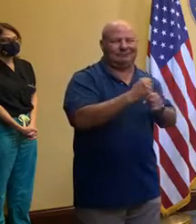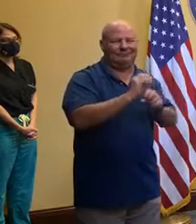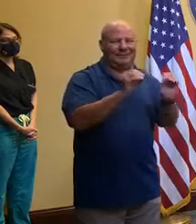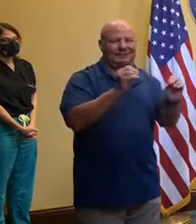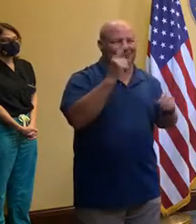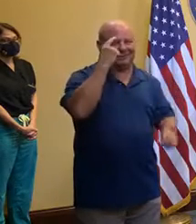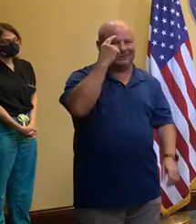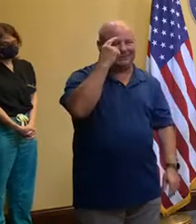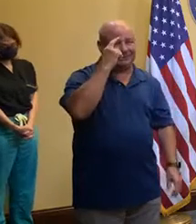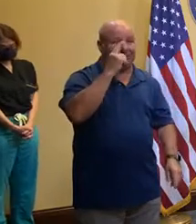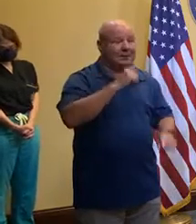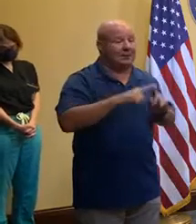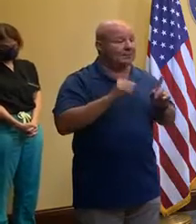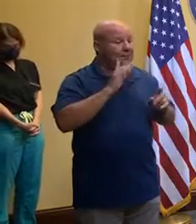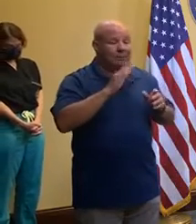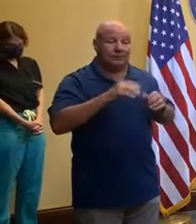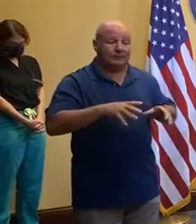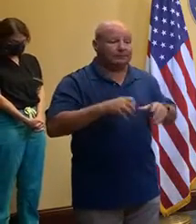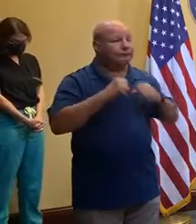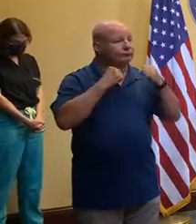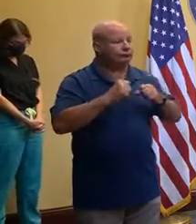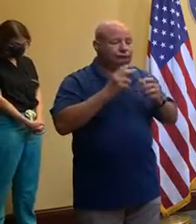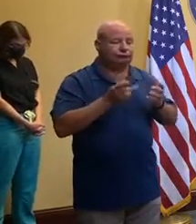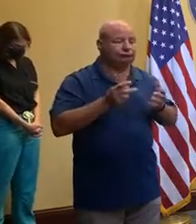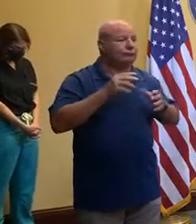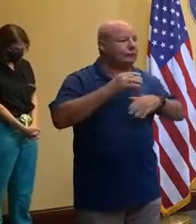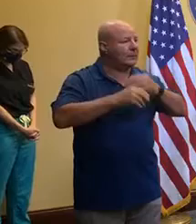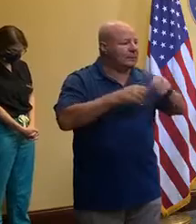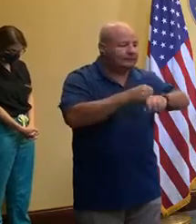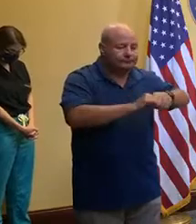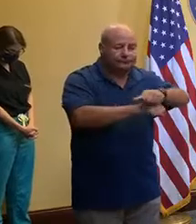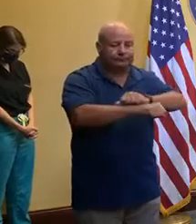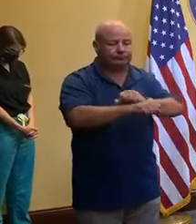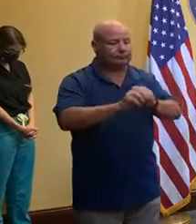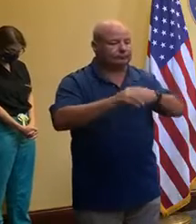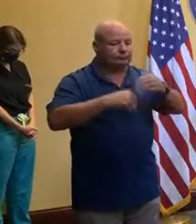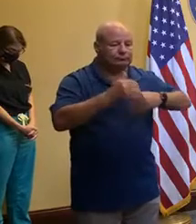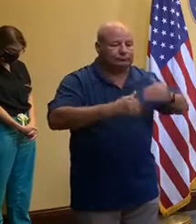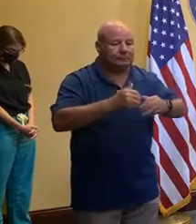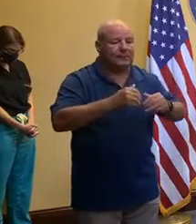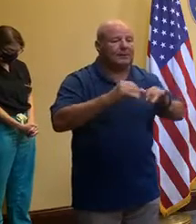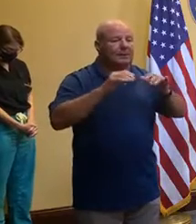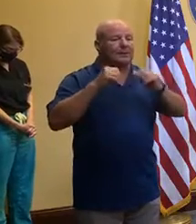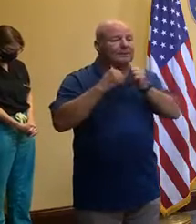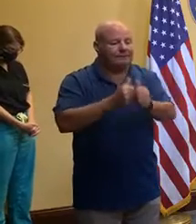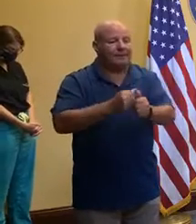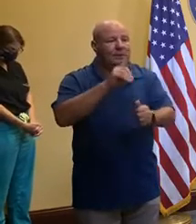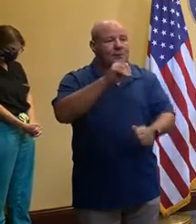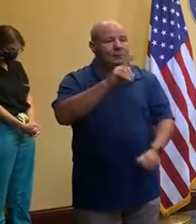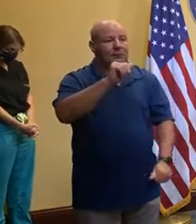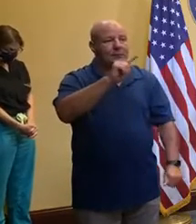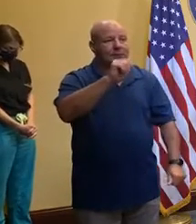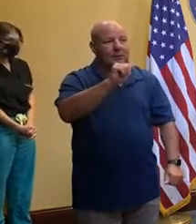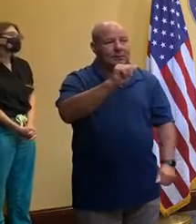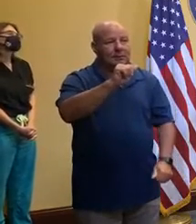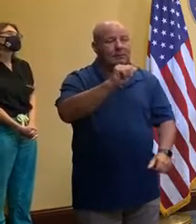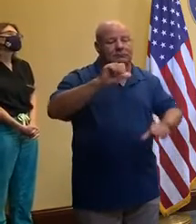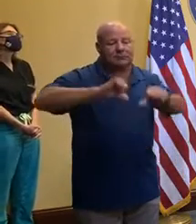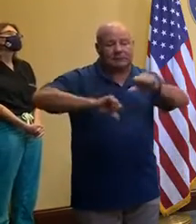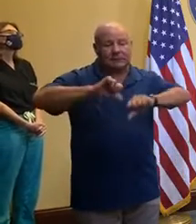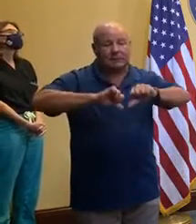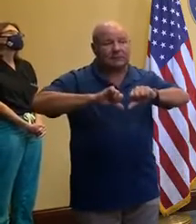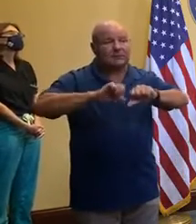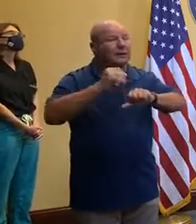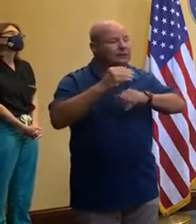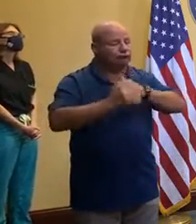be steadfast in our approach, stick to the data and the science, and move forward in a way that will